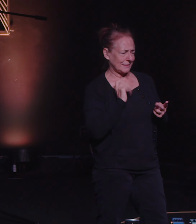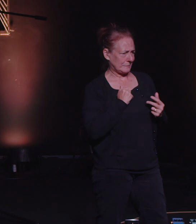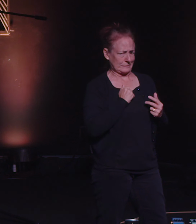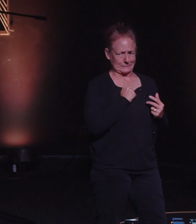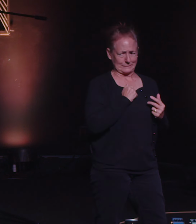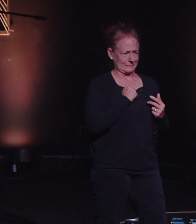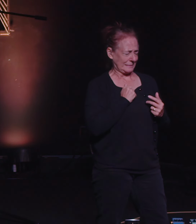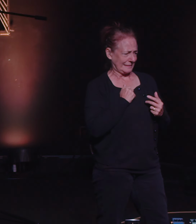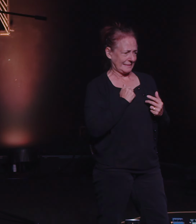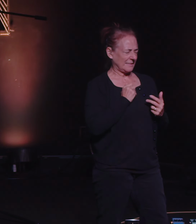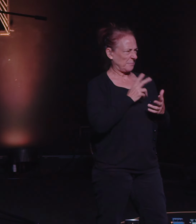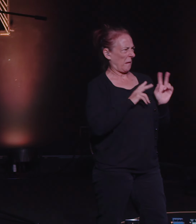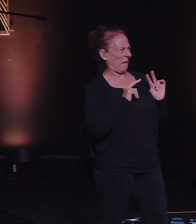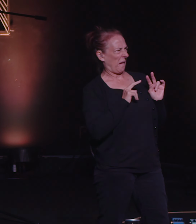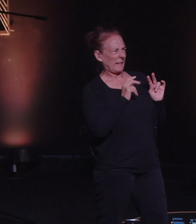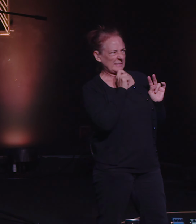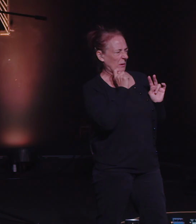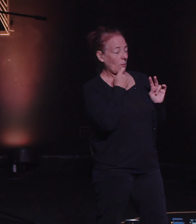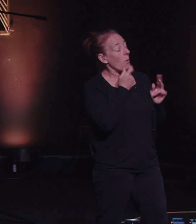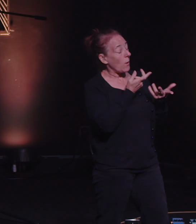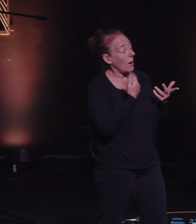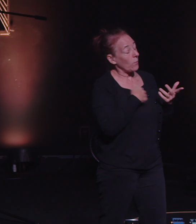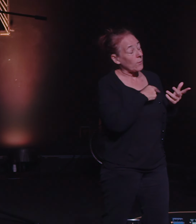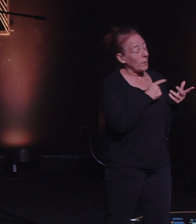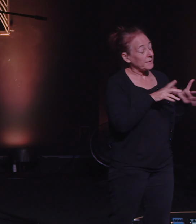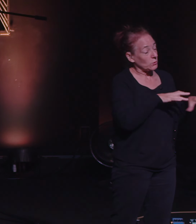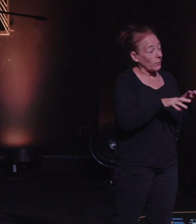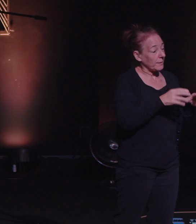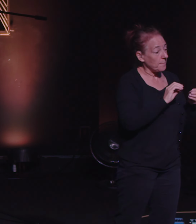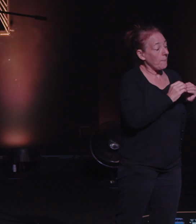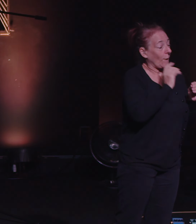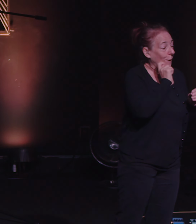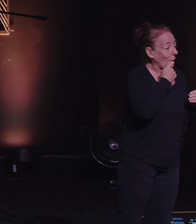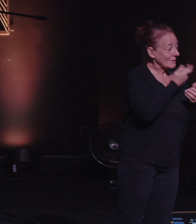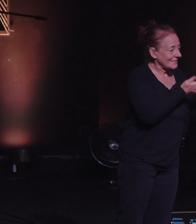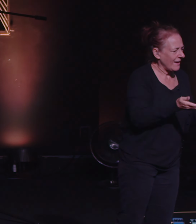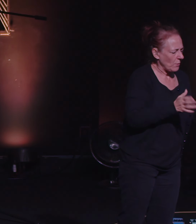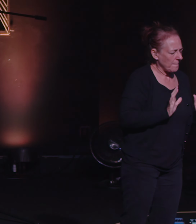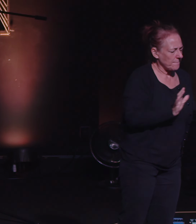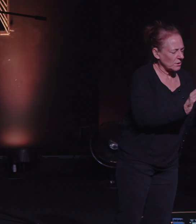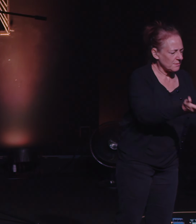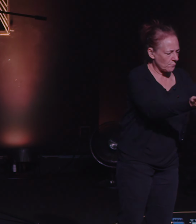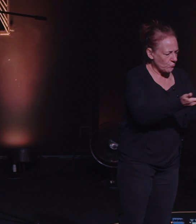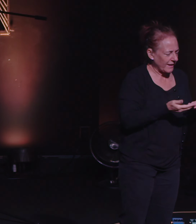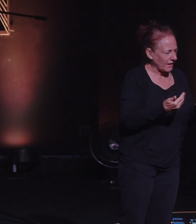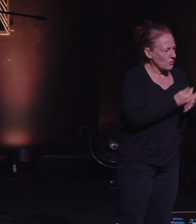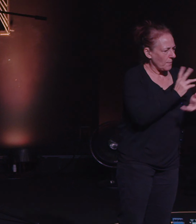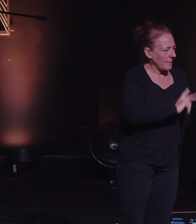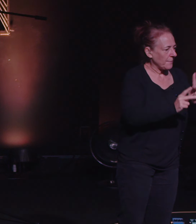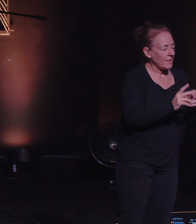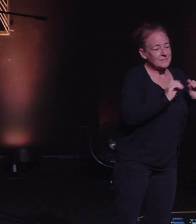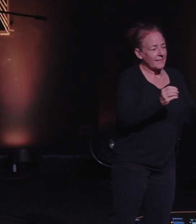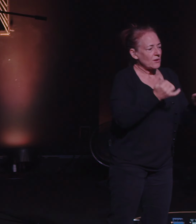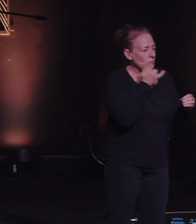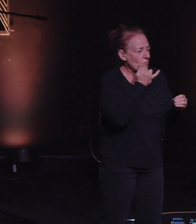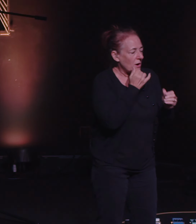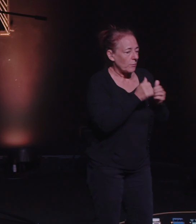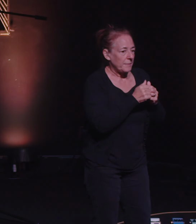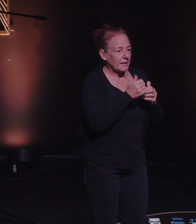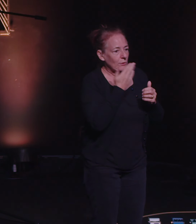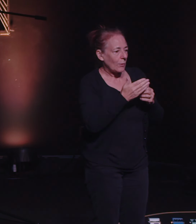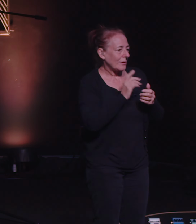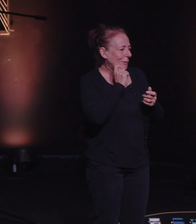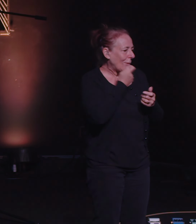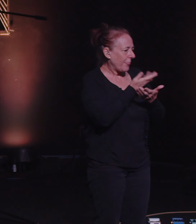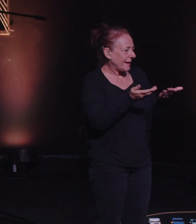do some really cool stuff. Now, on top of that, we're going to do some cool stuff. And we're going to really push to bring new people in. And there's nothing wrong with being attractive and doing